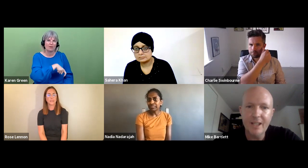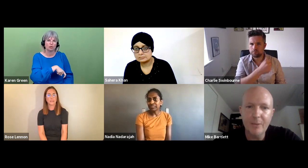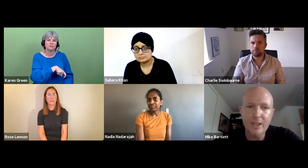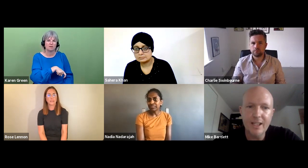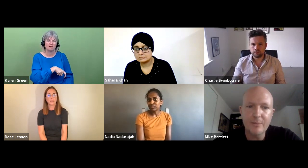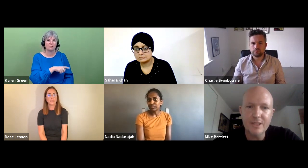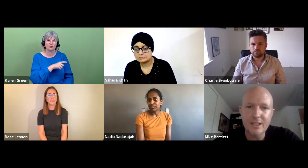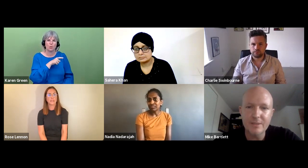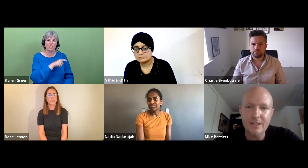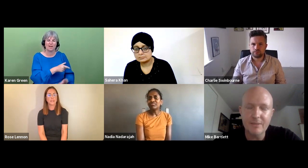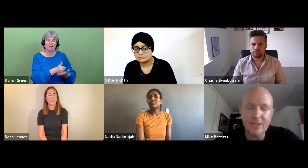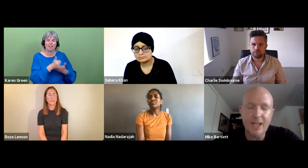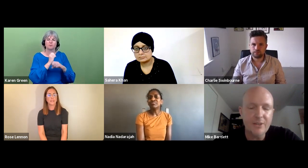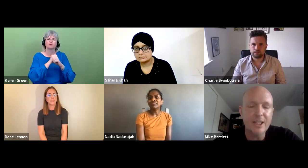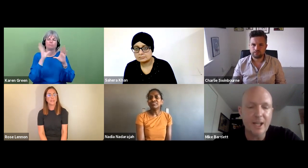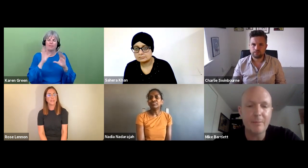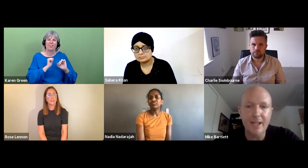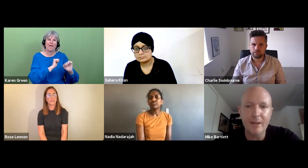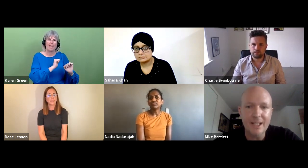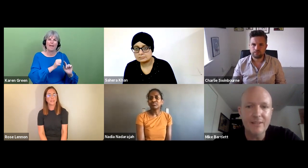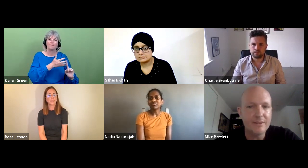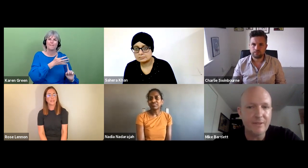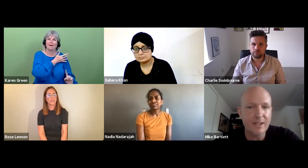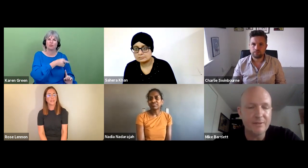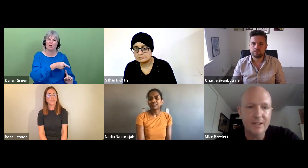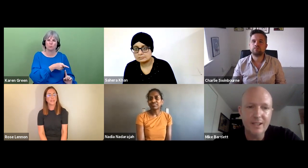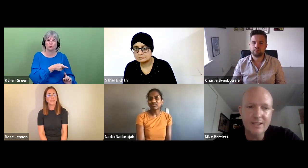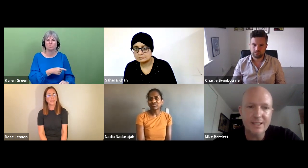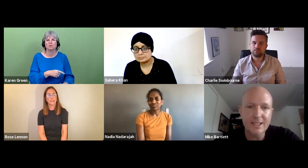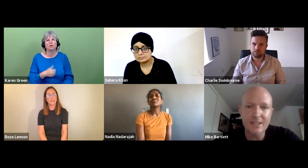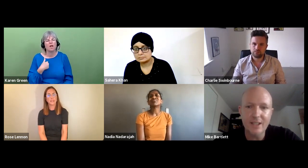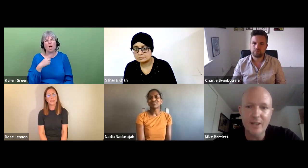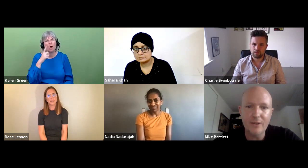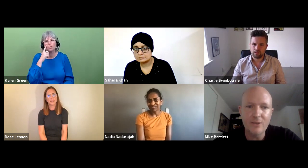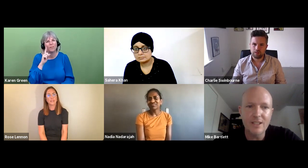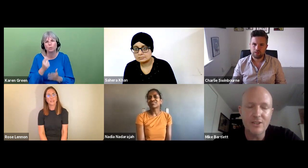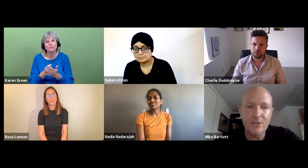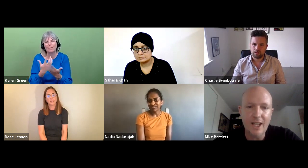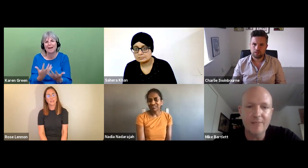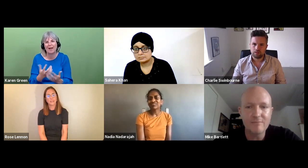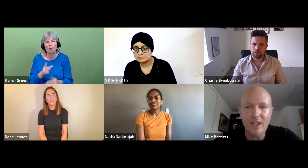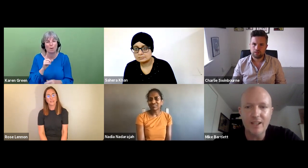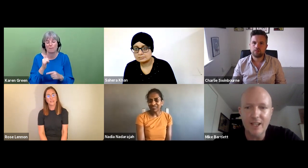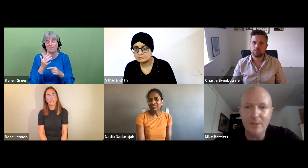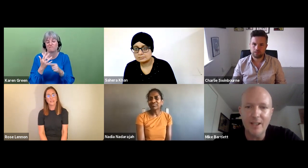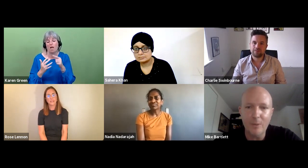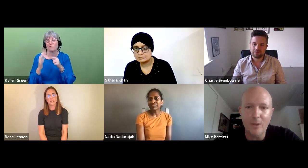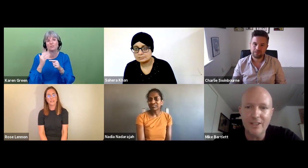What I learned was that there was I don't think it would happen now, but even 5-6 years ago, if you didn't do that, they would end up white. You'd end